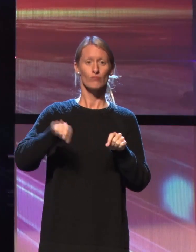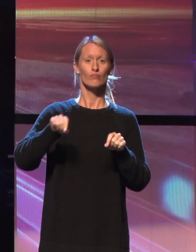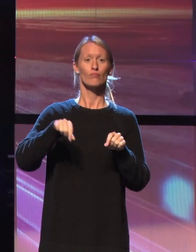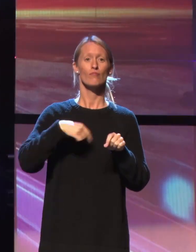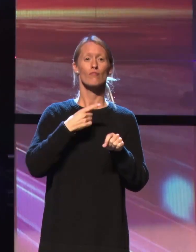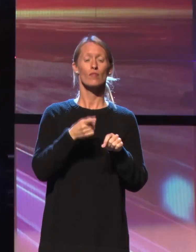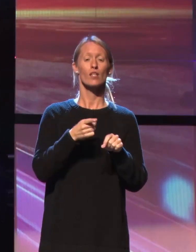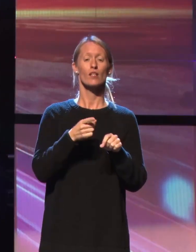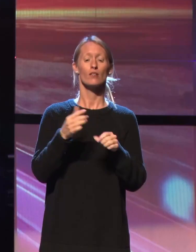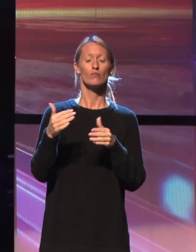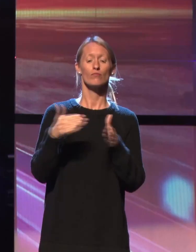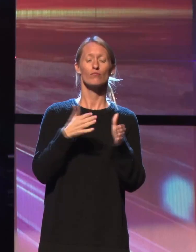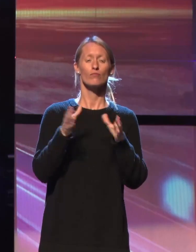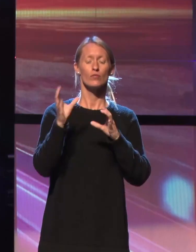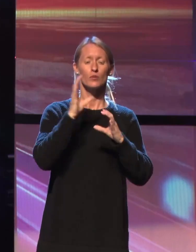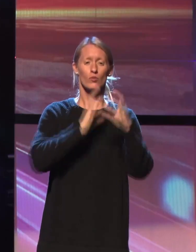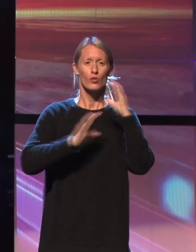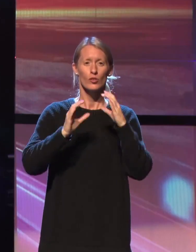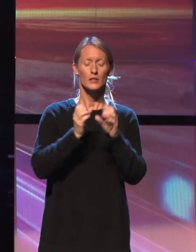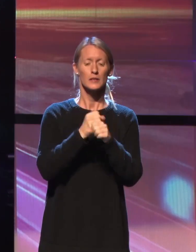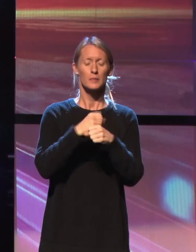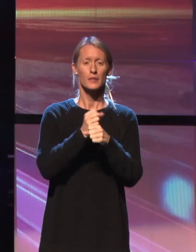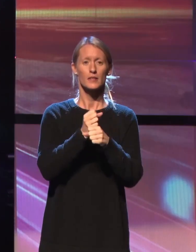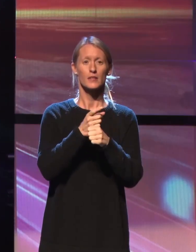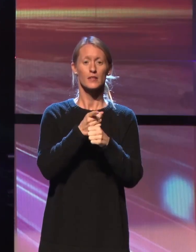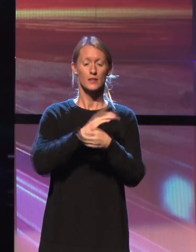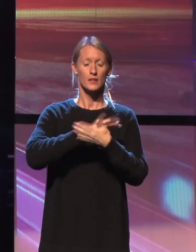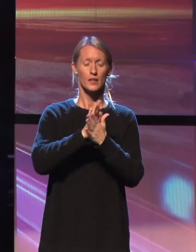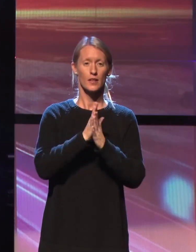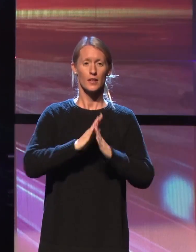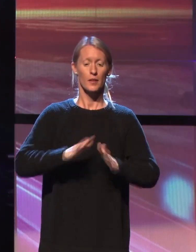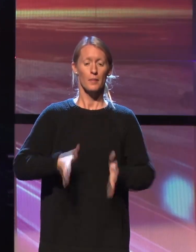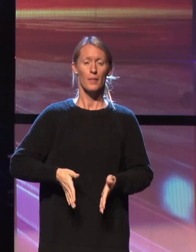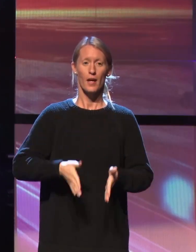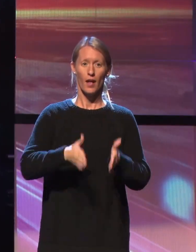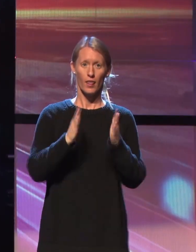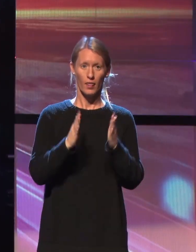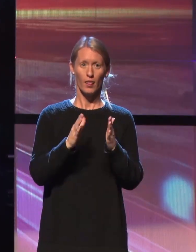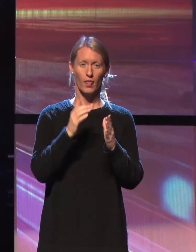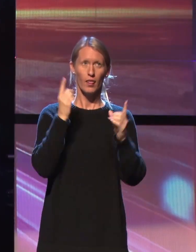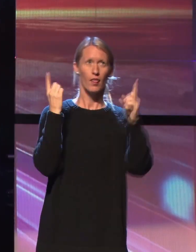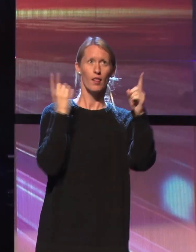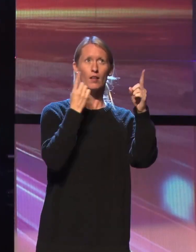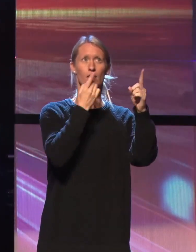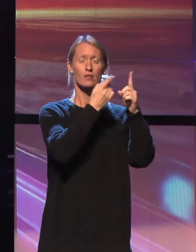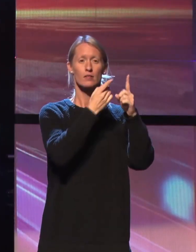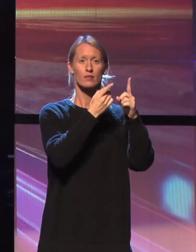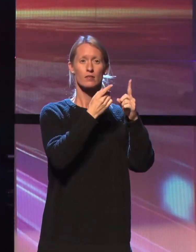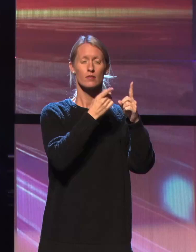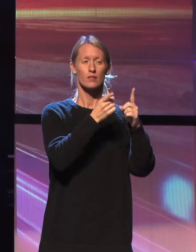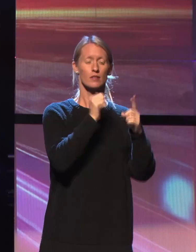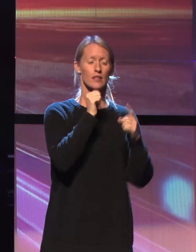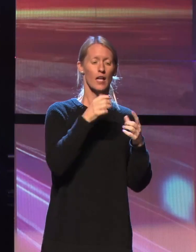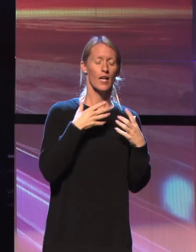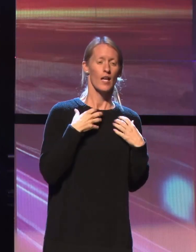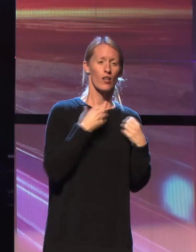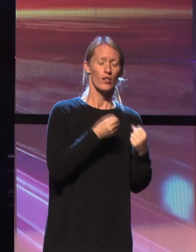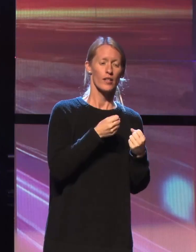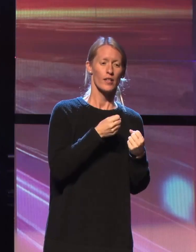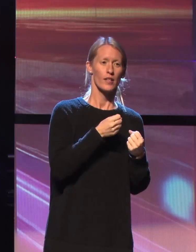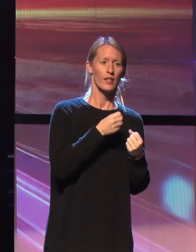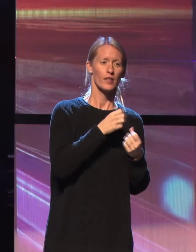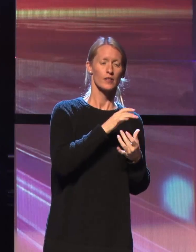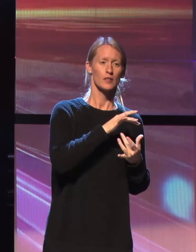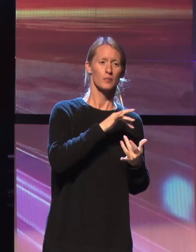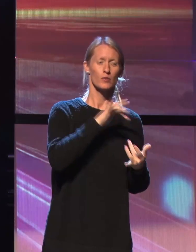We've developed some resources that are about following the peacemaking path of Jesus to just help us move out of unhealthy spirituality into what we think is a more